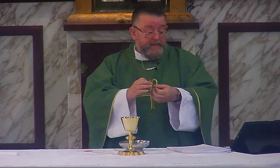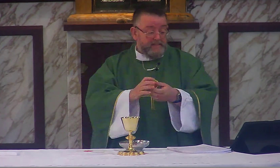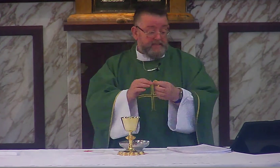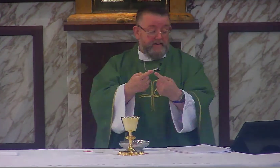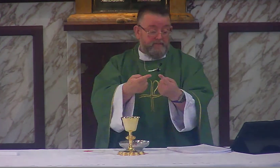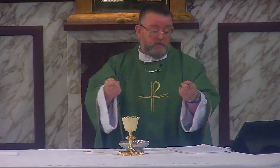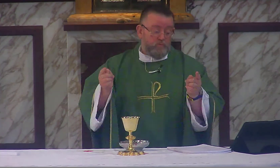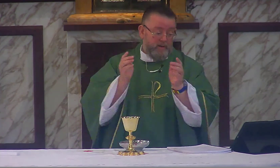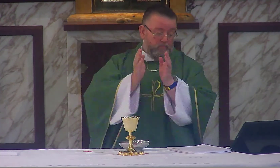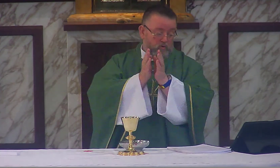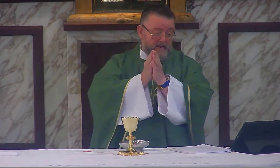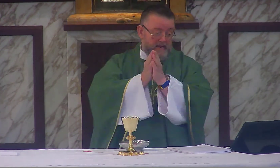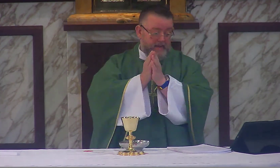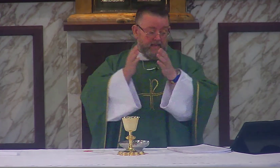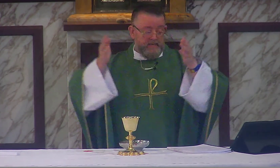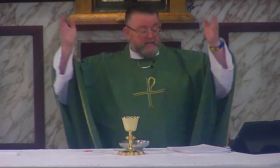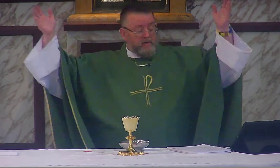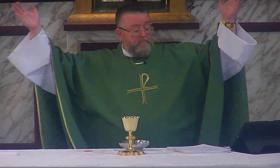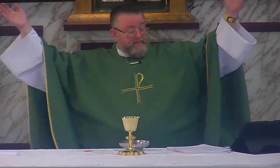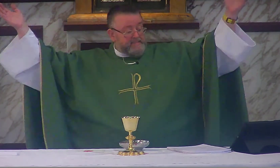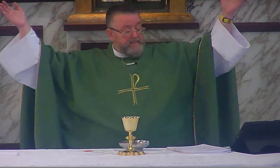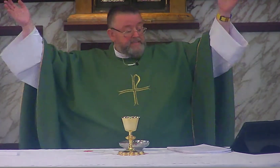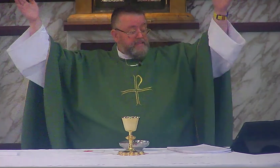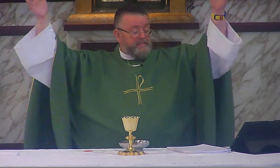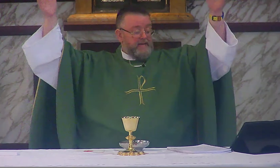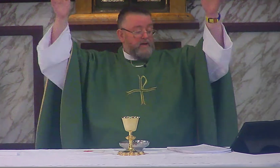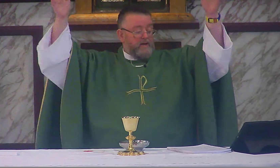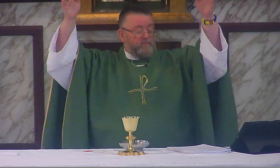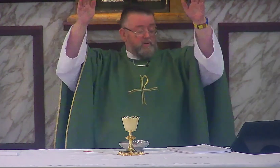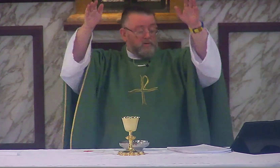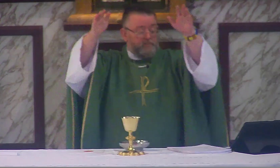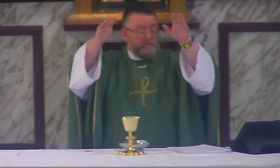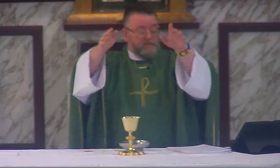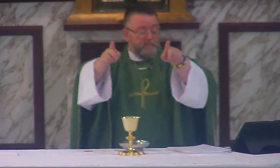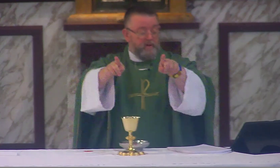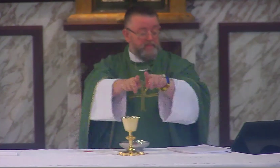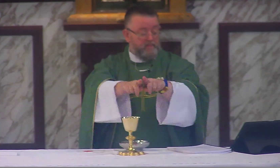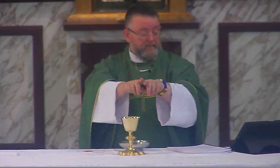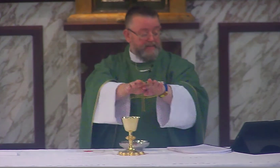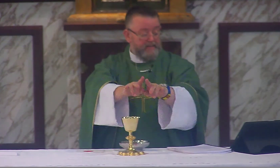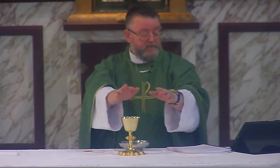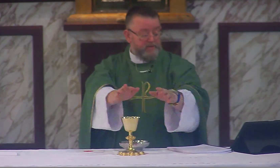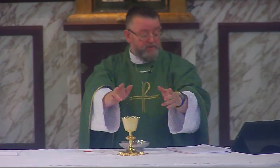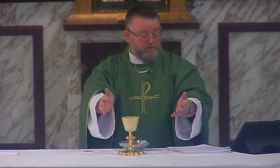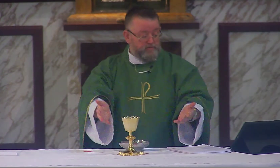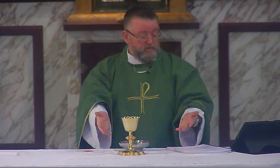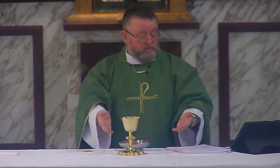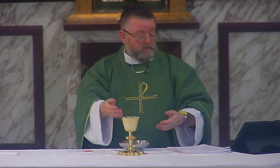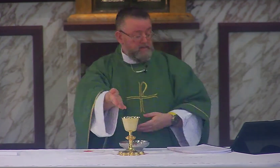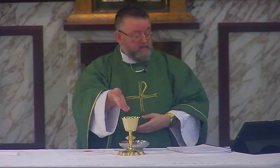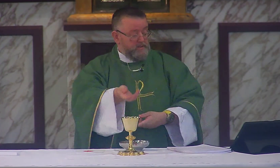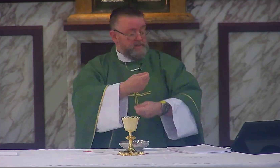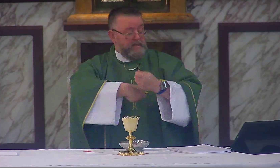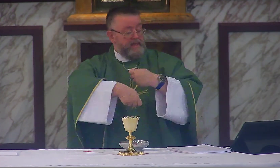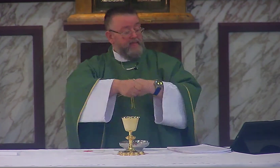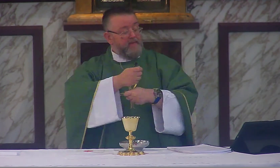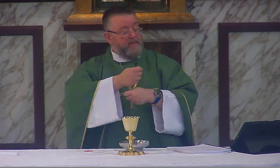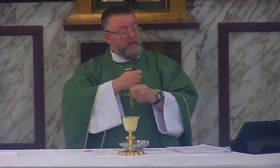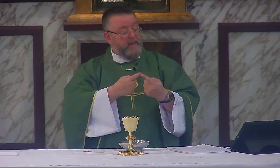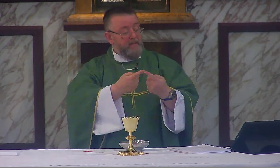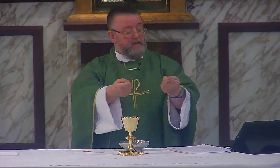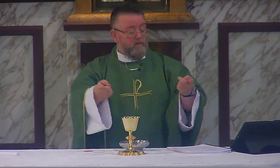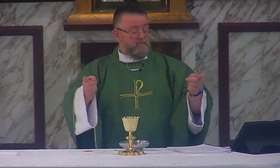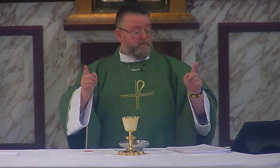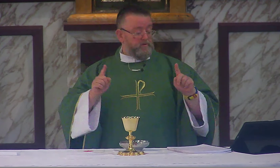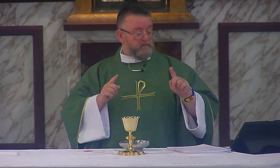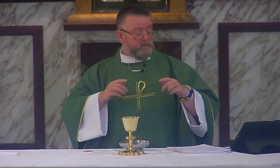therefore, these gifts, we pray, by sending down your Spirit upon them like the dewfall, so that they